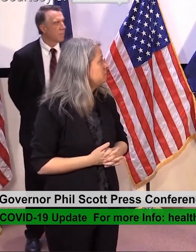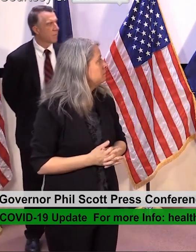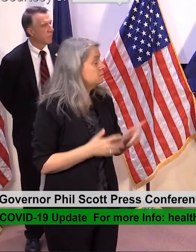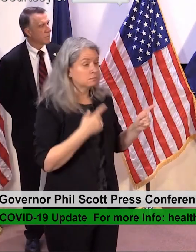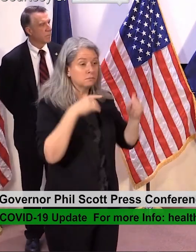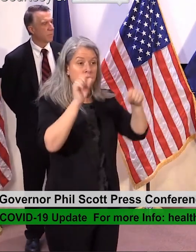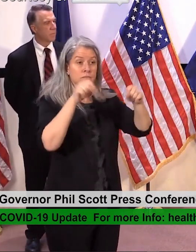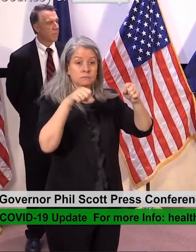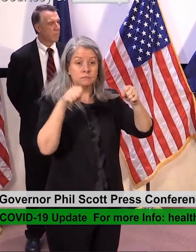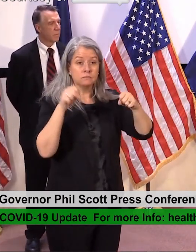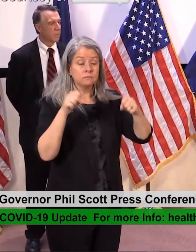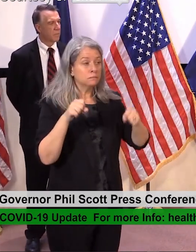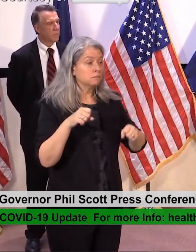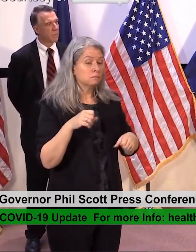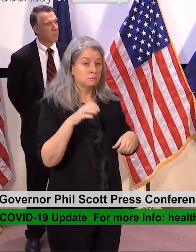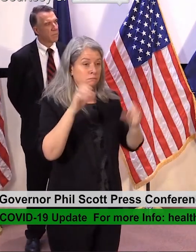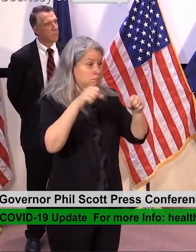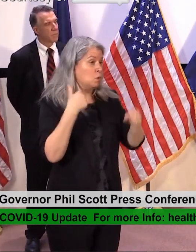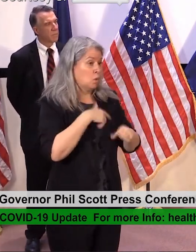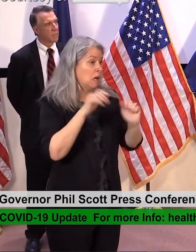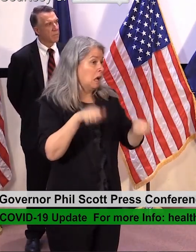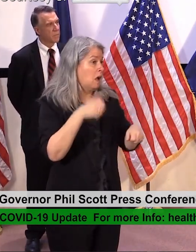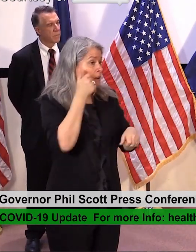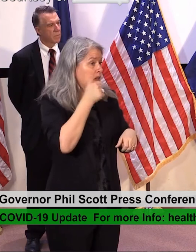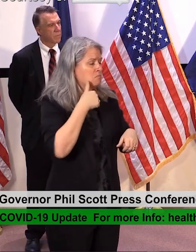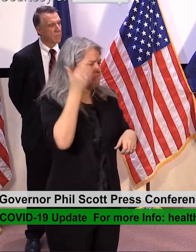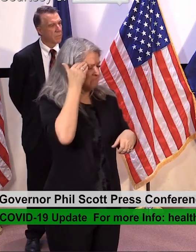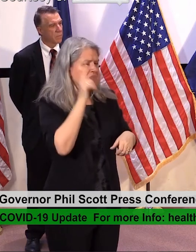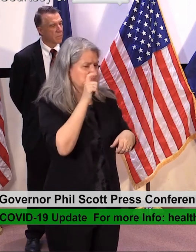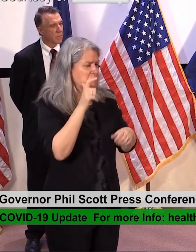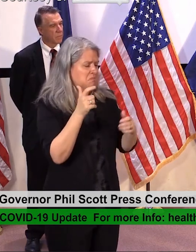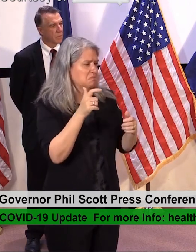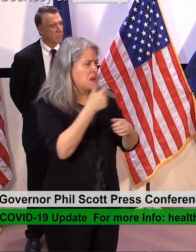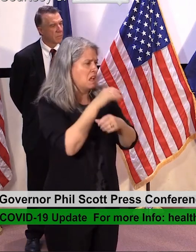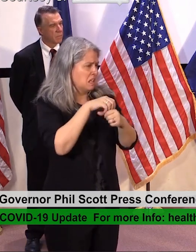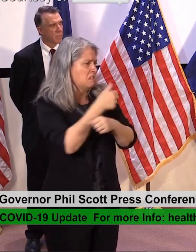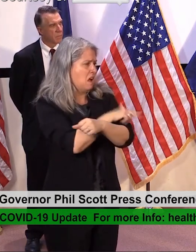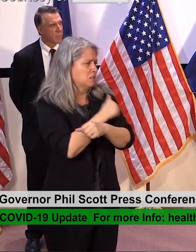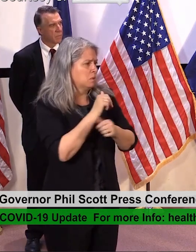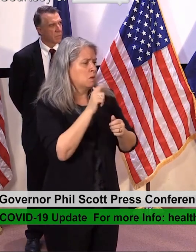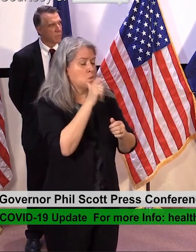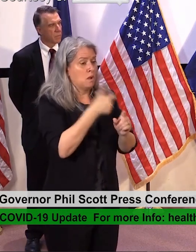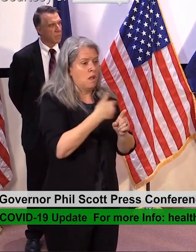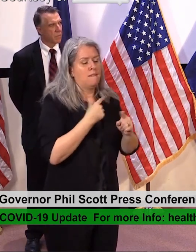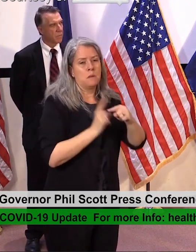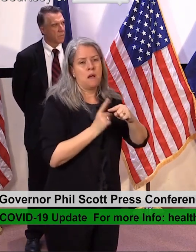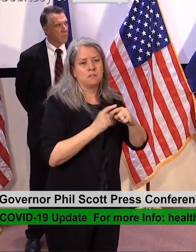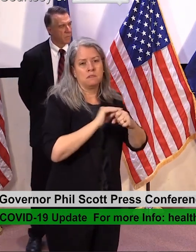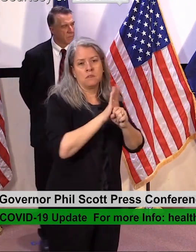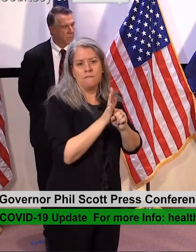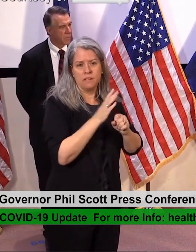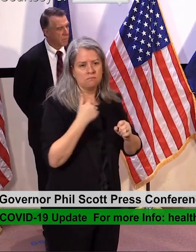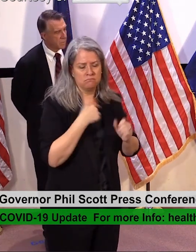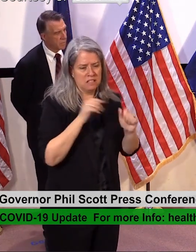And we are currently able on a daily basis to know who in Vermont is hospitalized for COVID